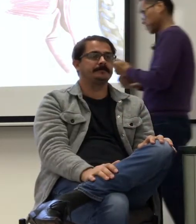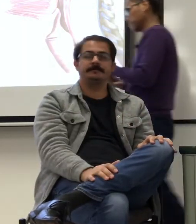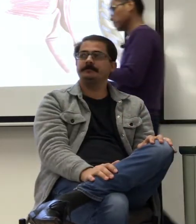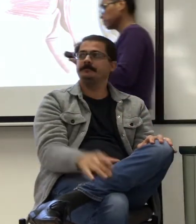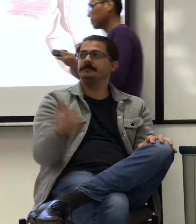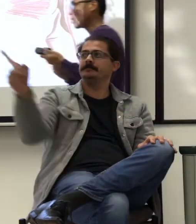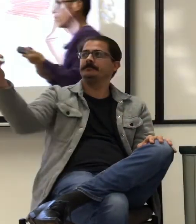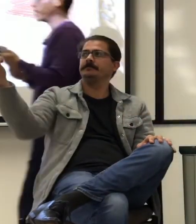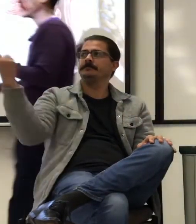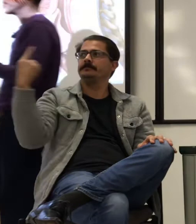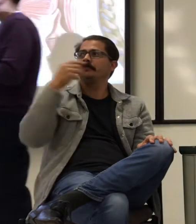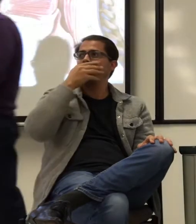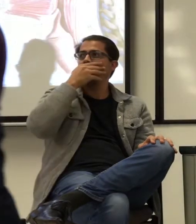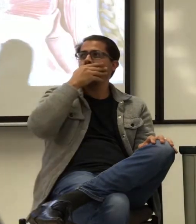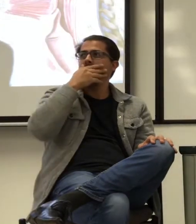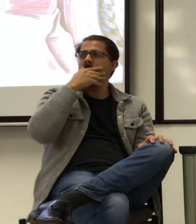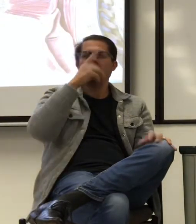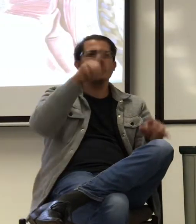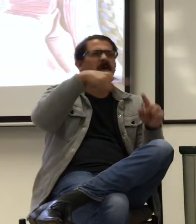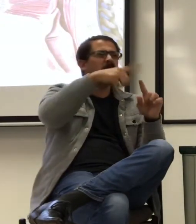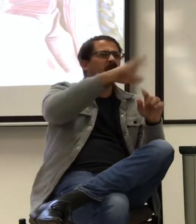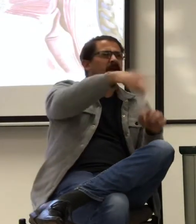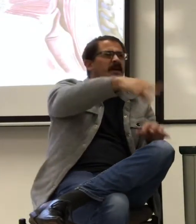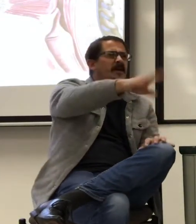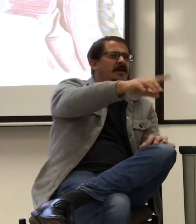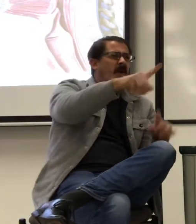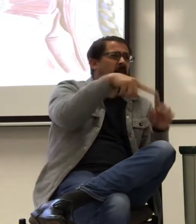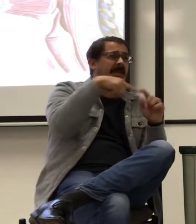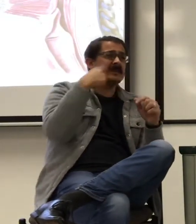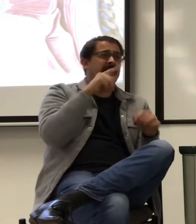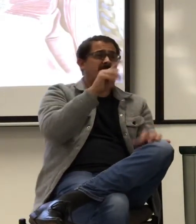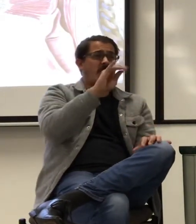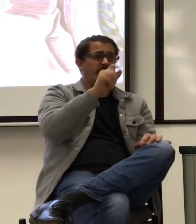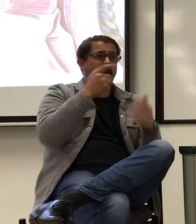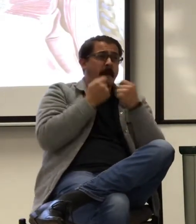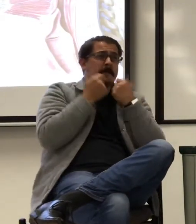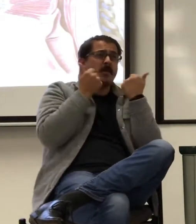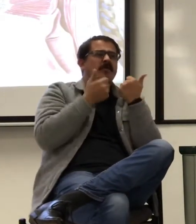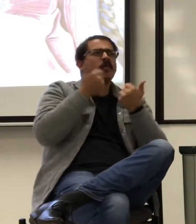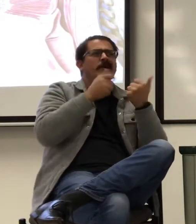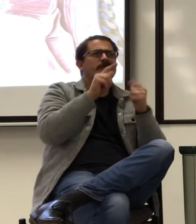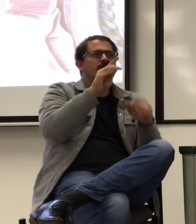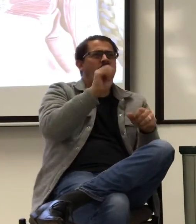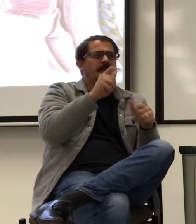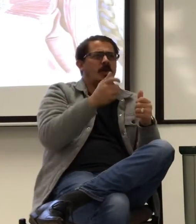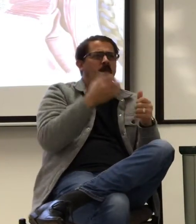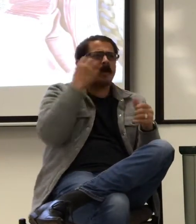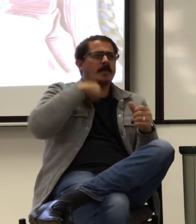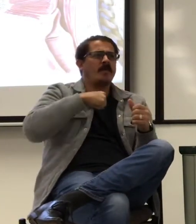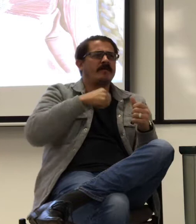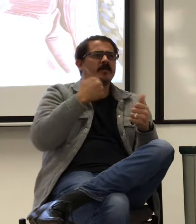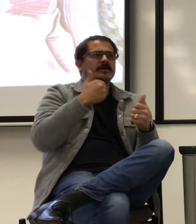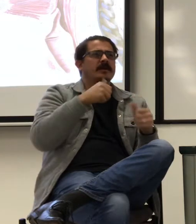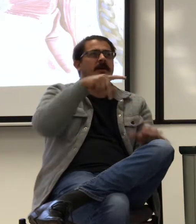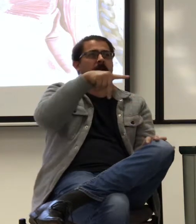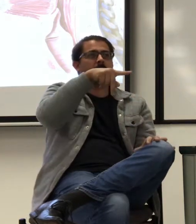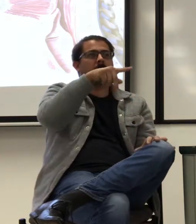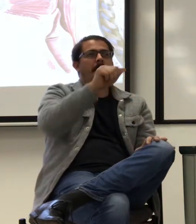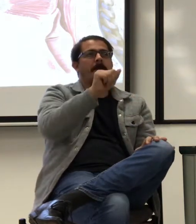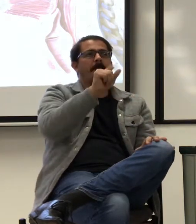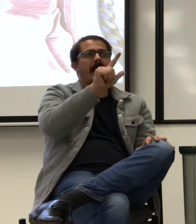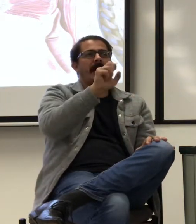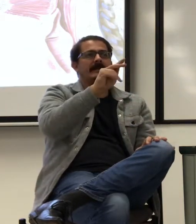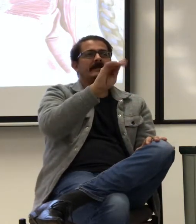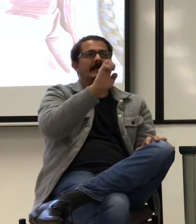I have a question. Yeah, go ahead. When they say, when they take your tonsils out, which tonsil are they taking out? Palatine. The